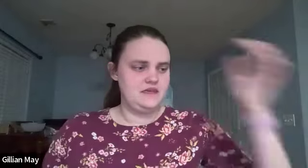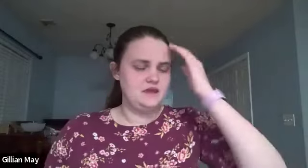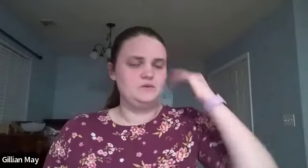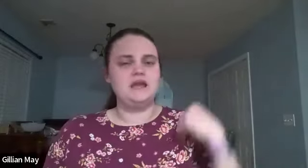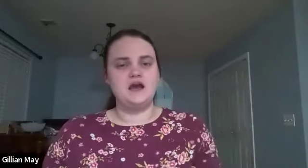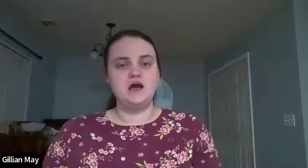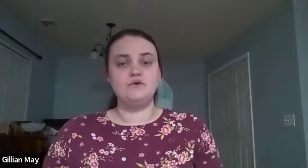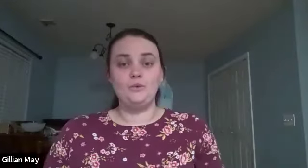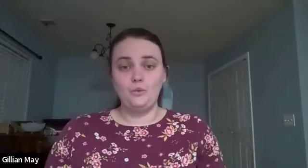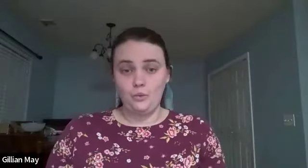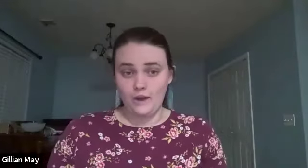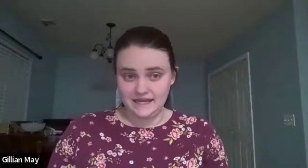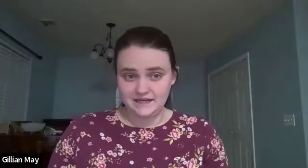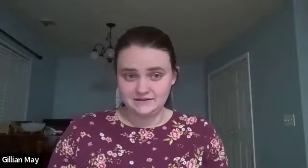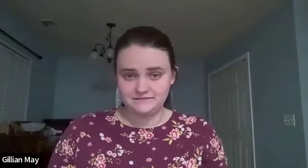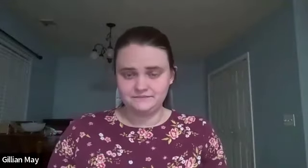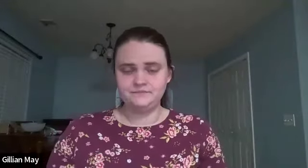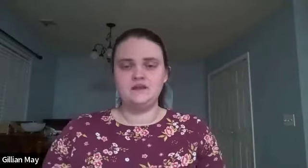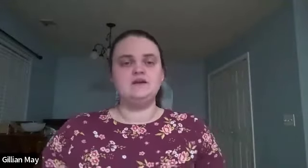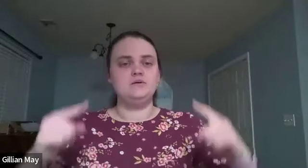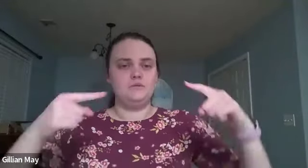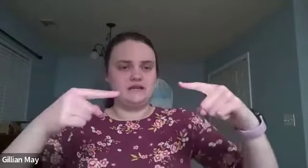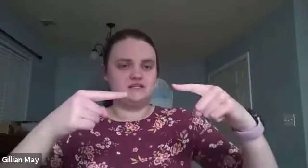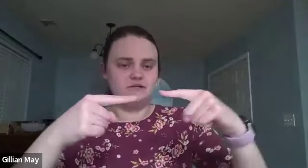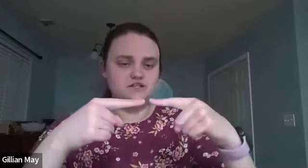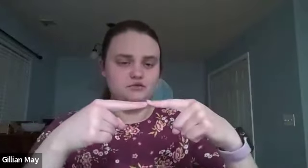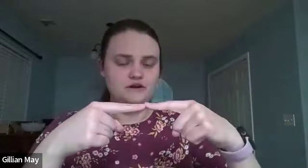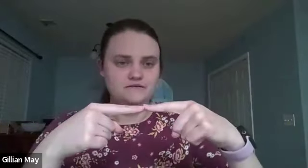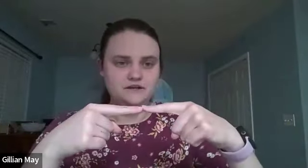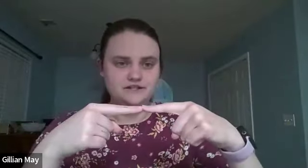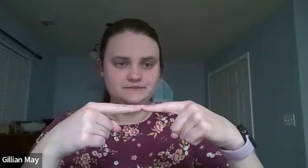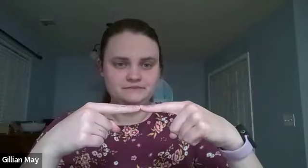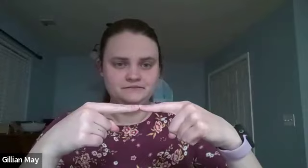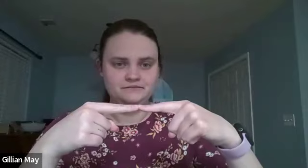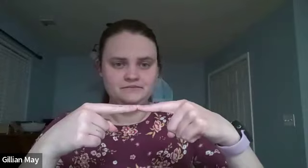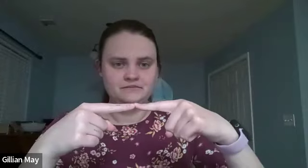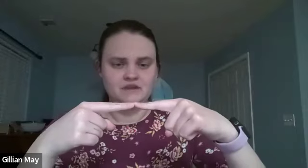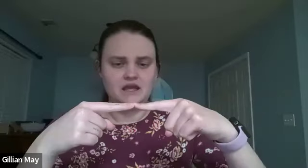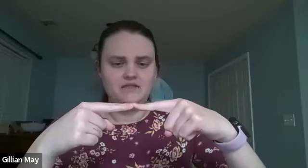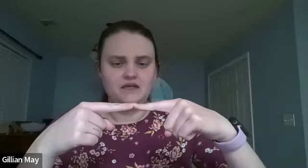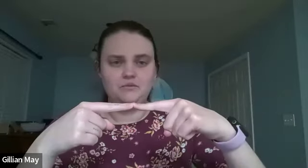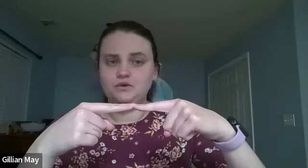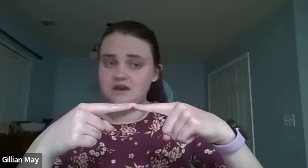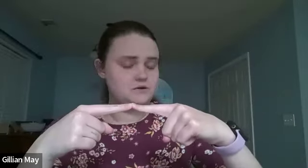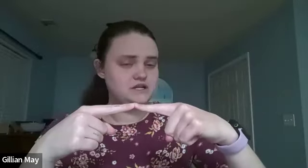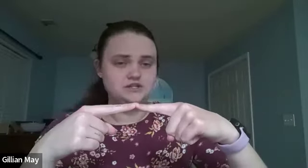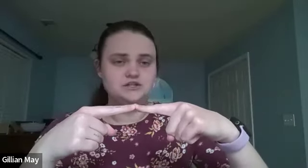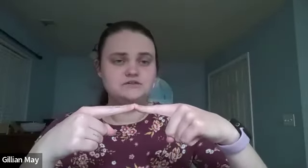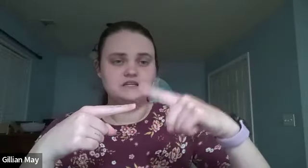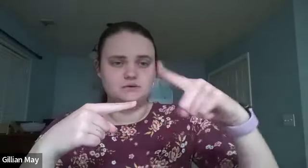Then we have when. When is going to be 2 pointer fingers. And then whichever hand you choose is going